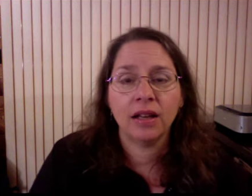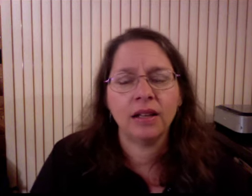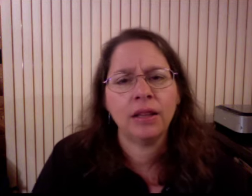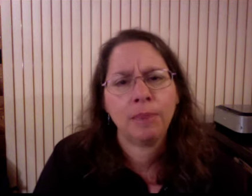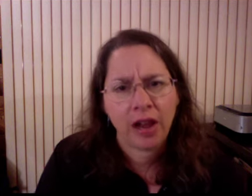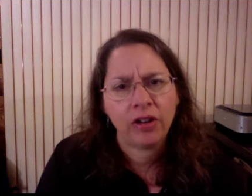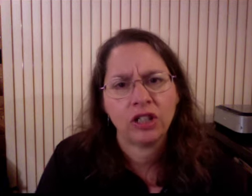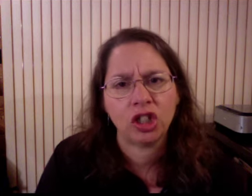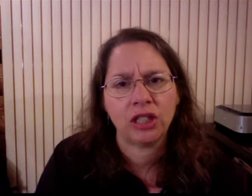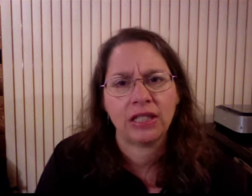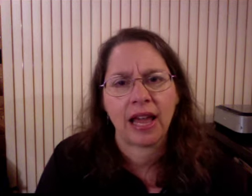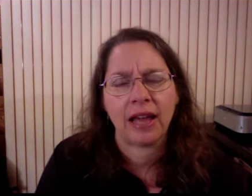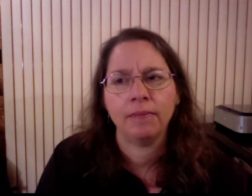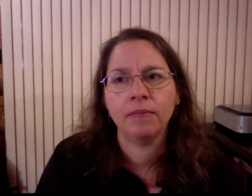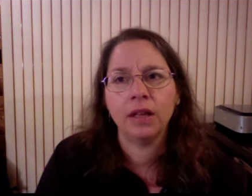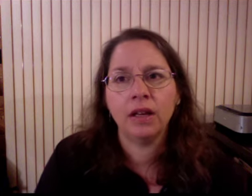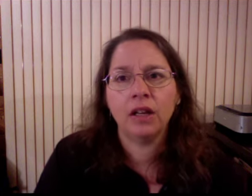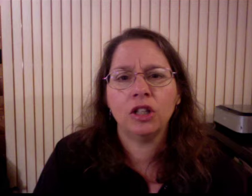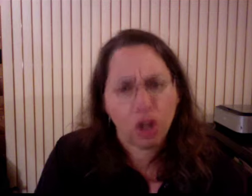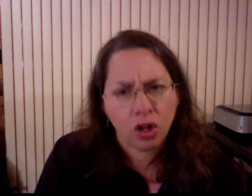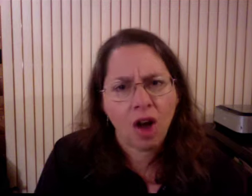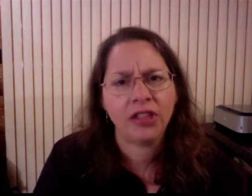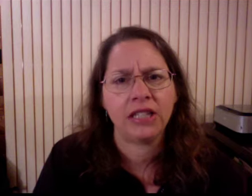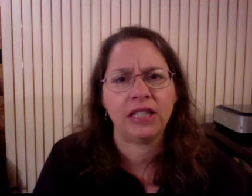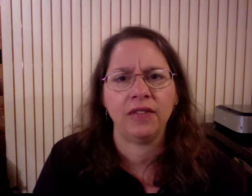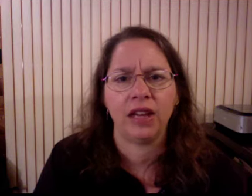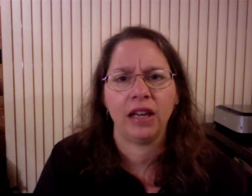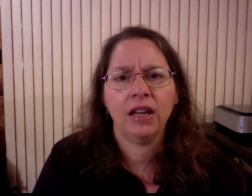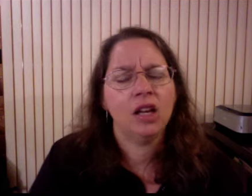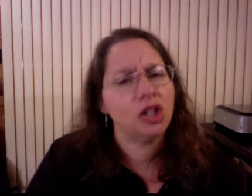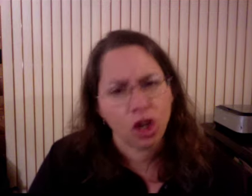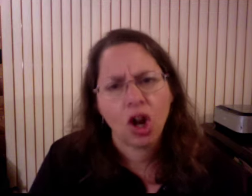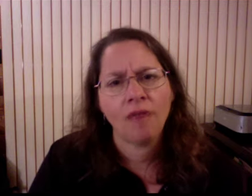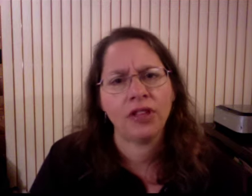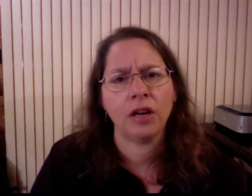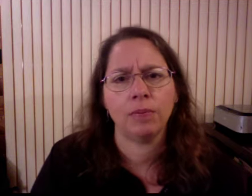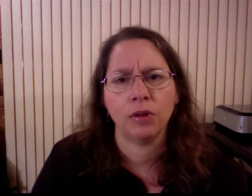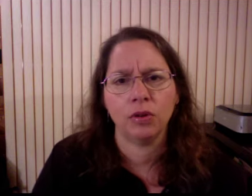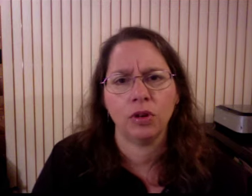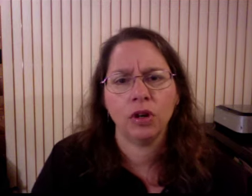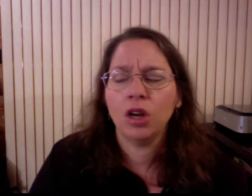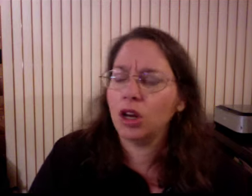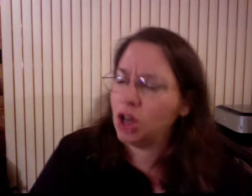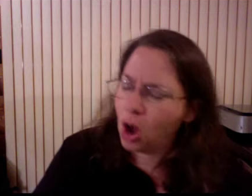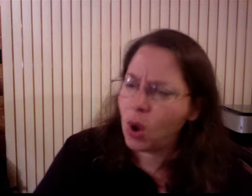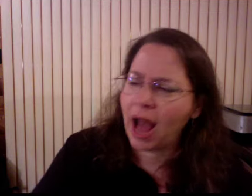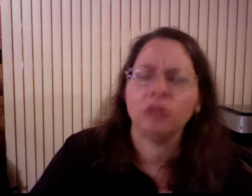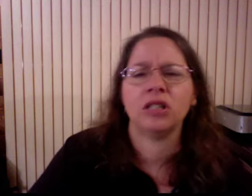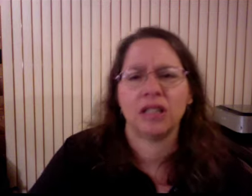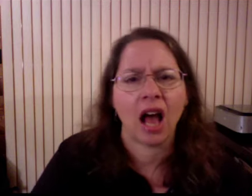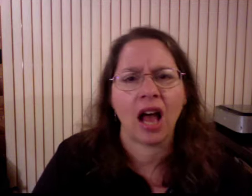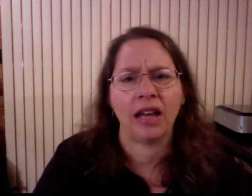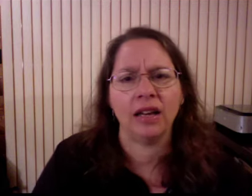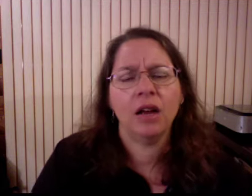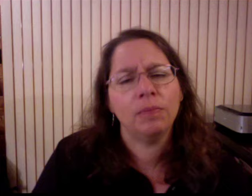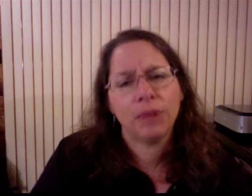The parent should say, turn off the TV, turn off the computer, go outside, play